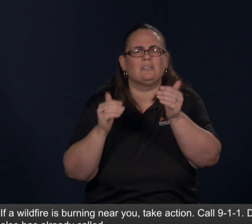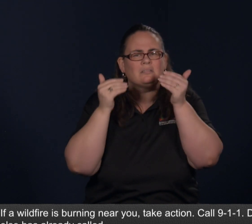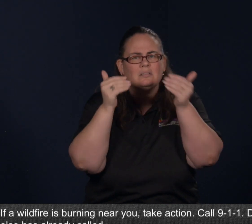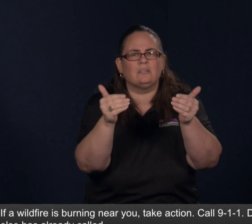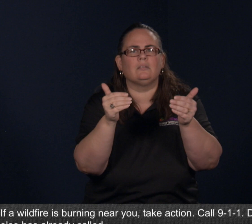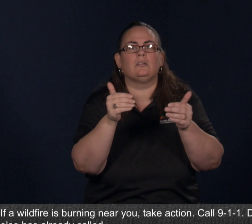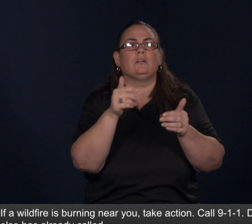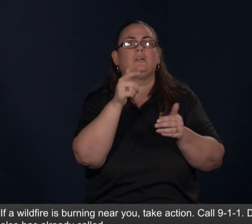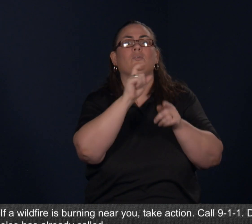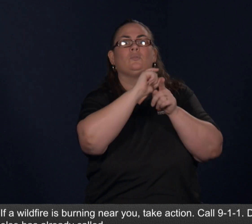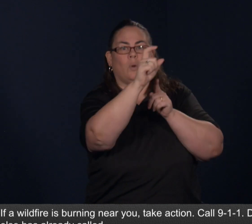already called.